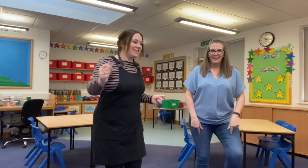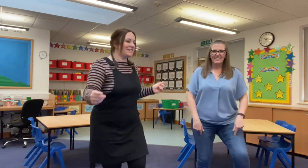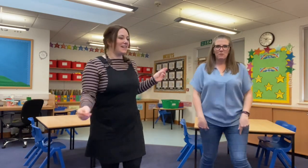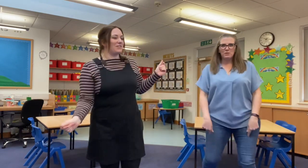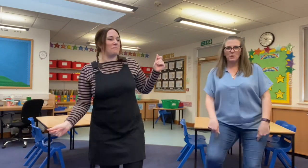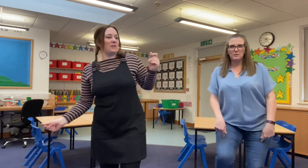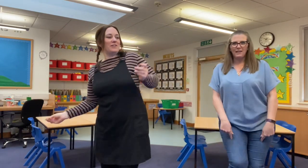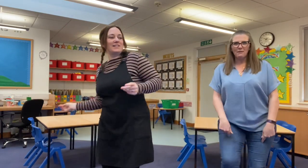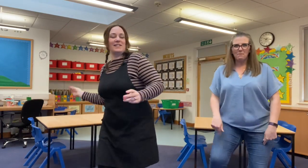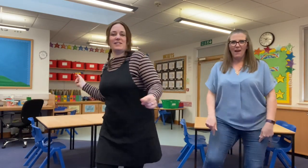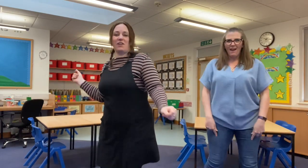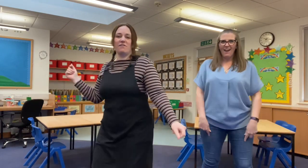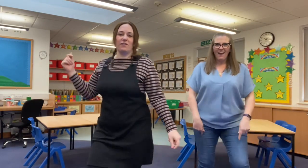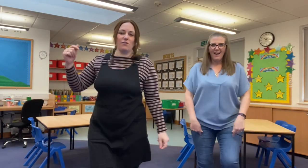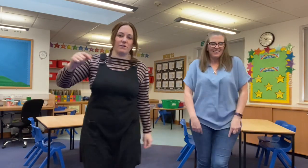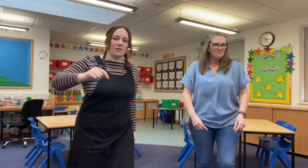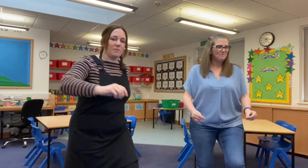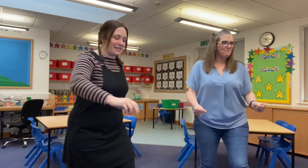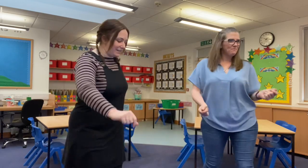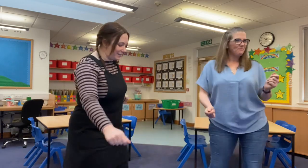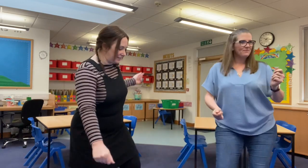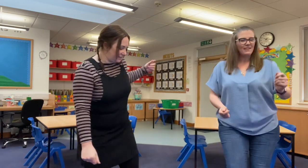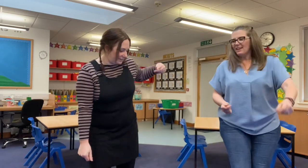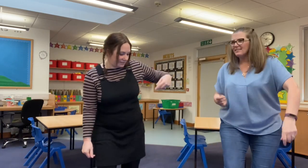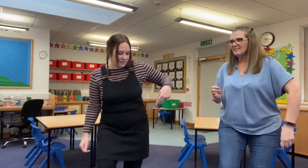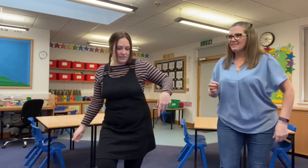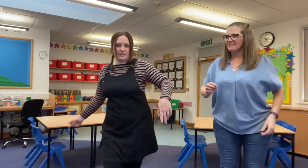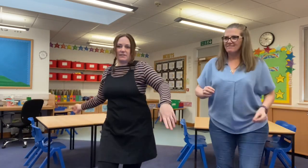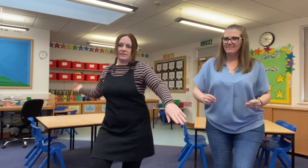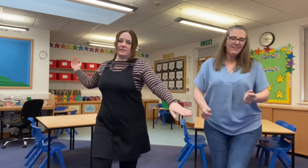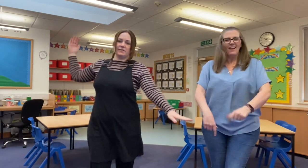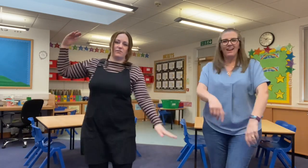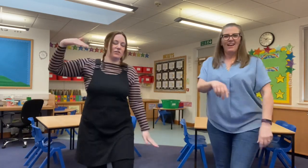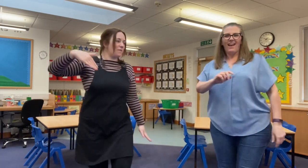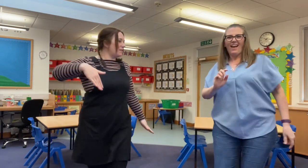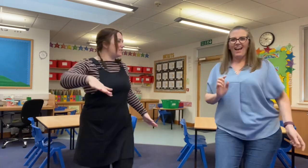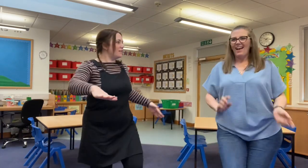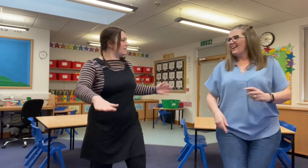See, it's going to be on a disco floor at a wedding. No other dance